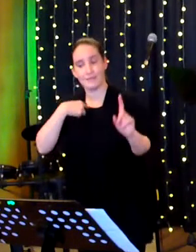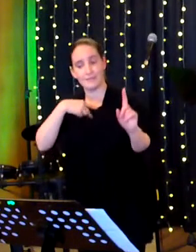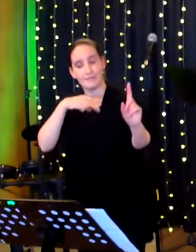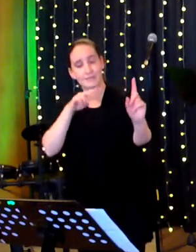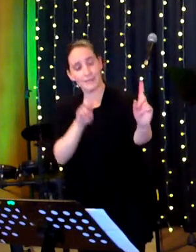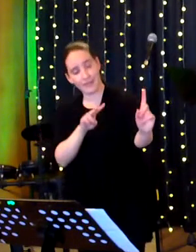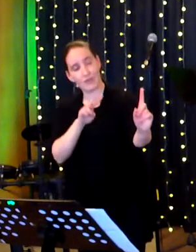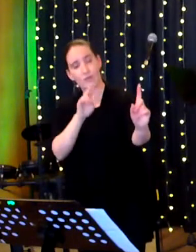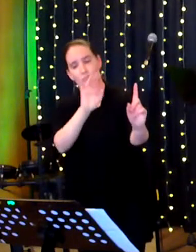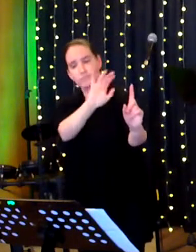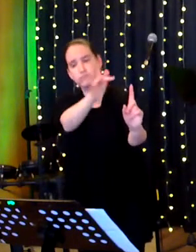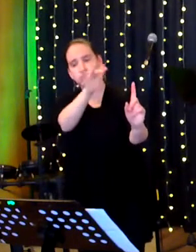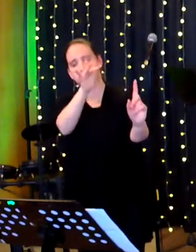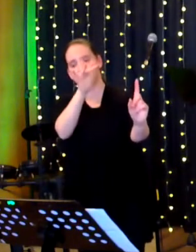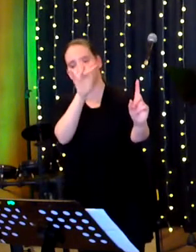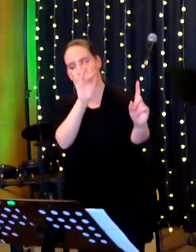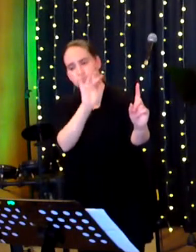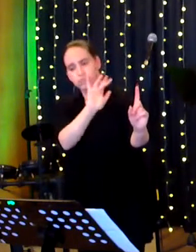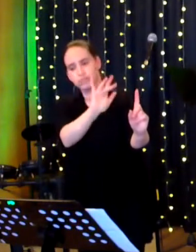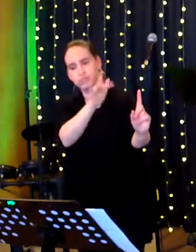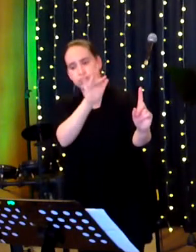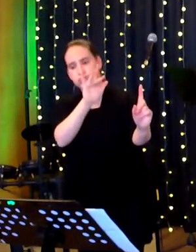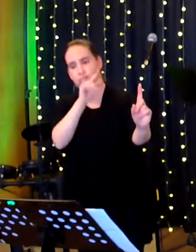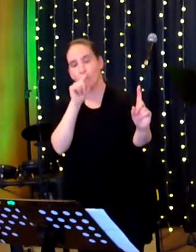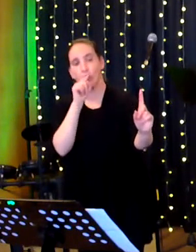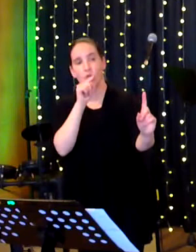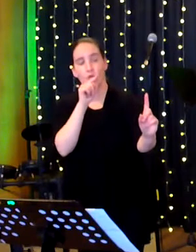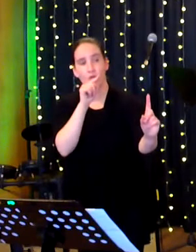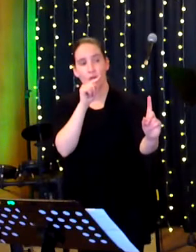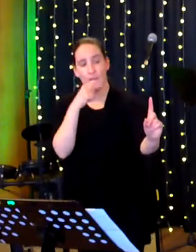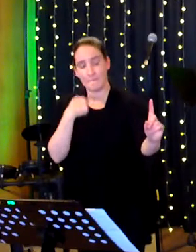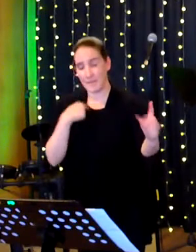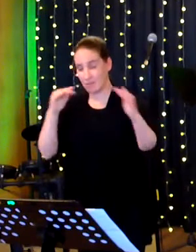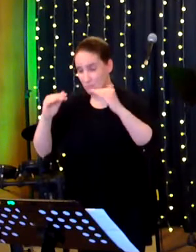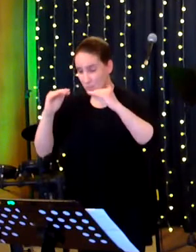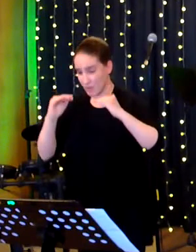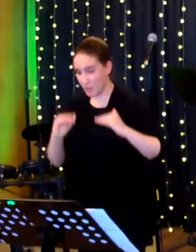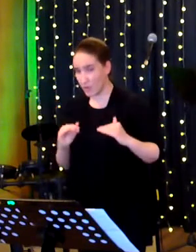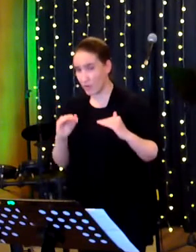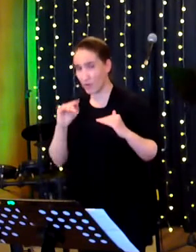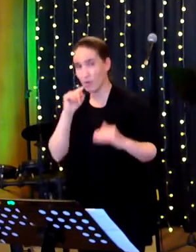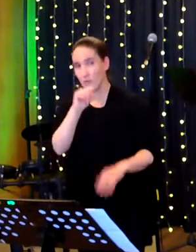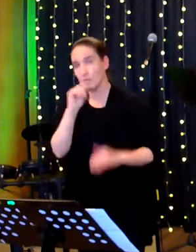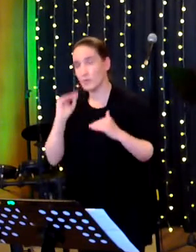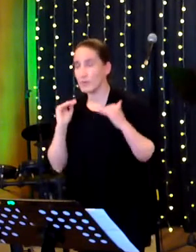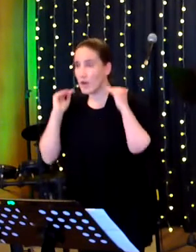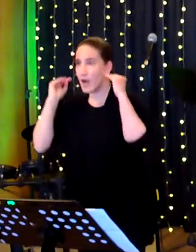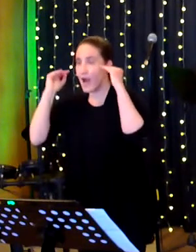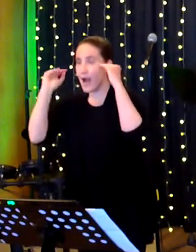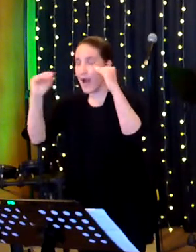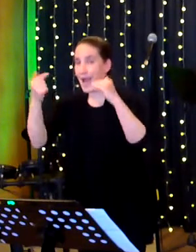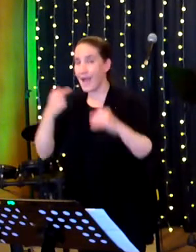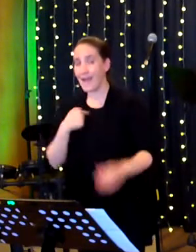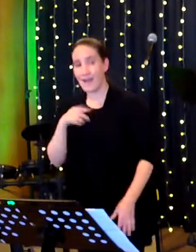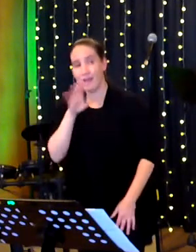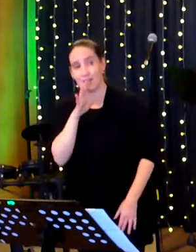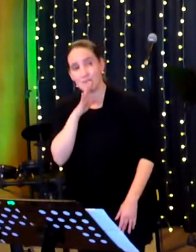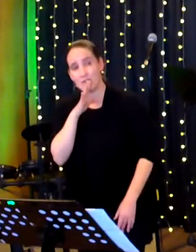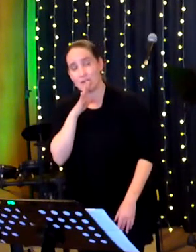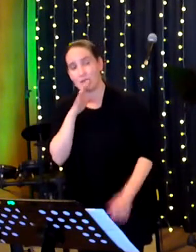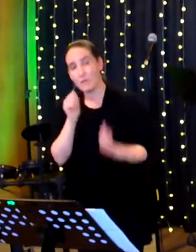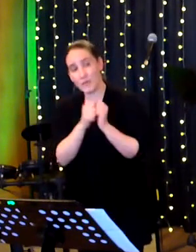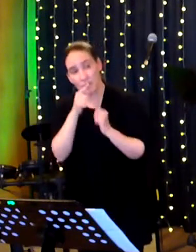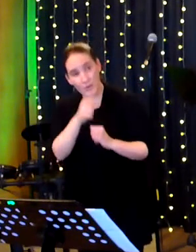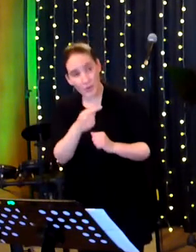Lord, and I am very weak. How can someone like me, your servant, talk to you, my Lord? The strength is